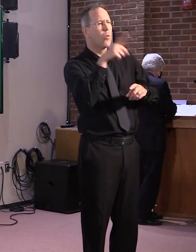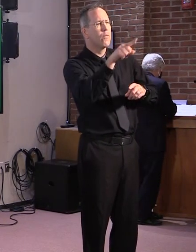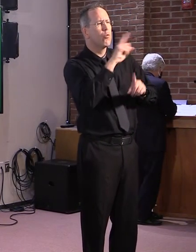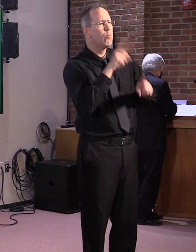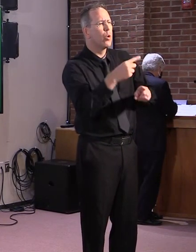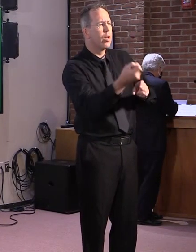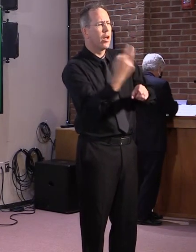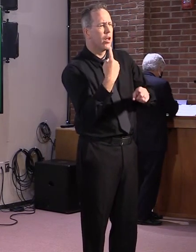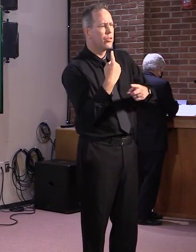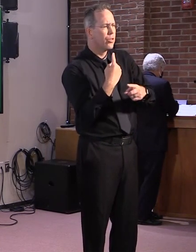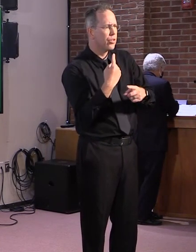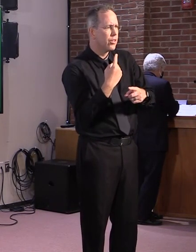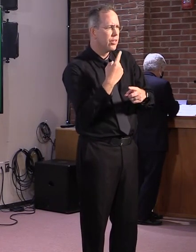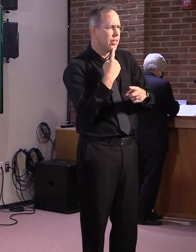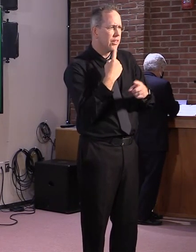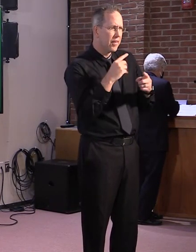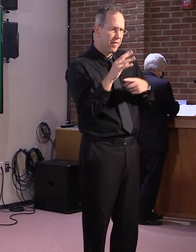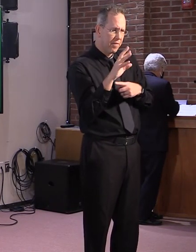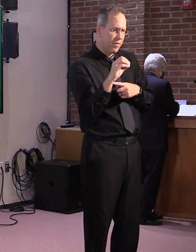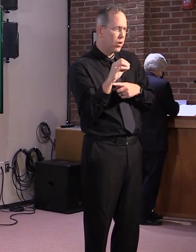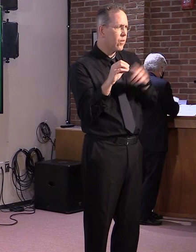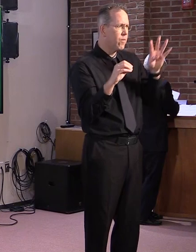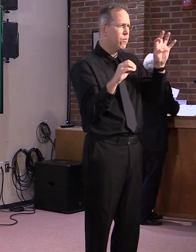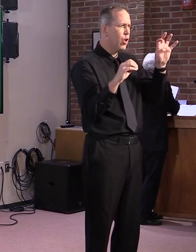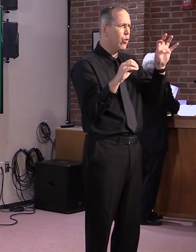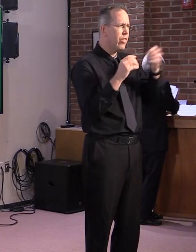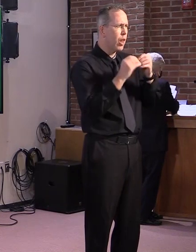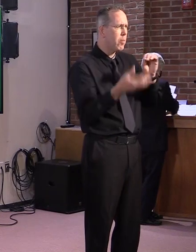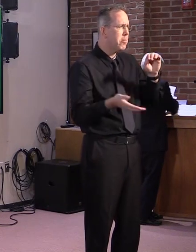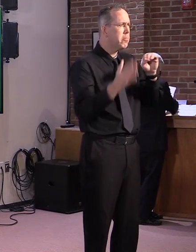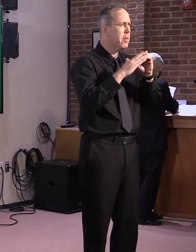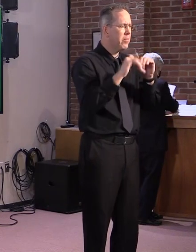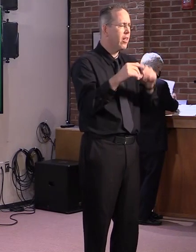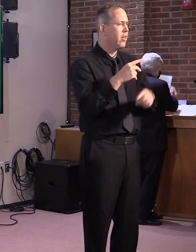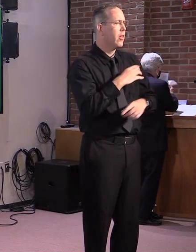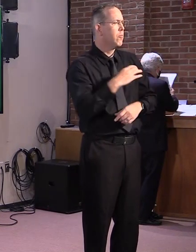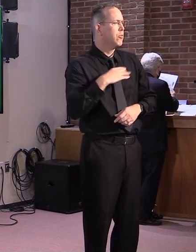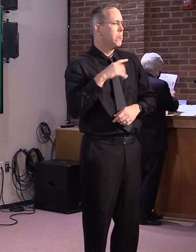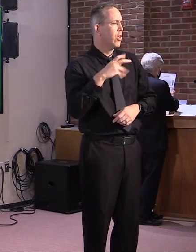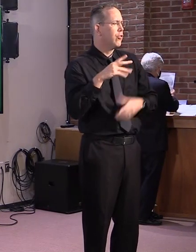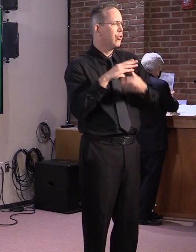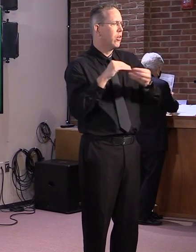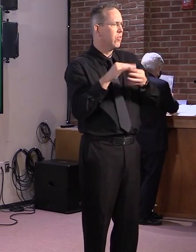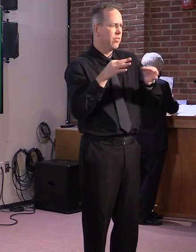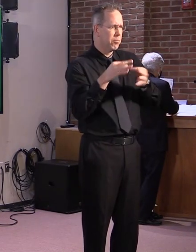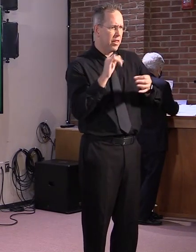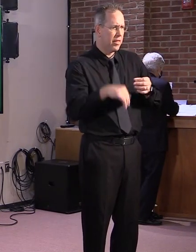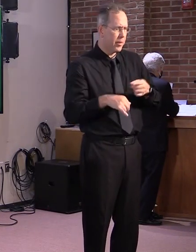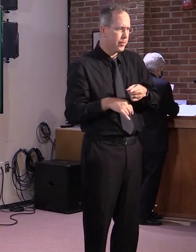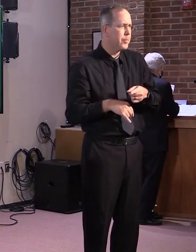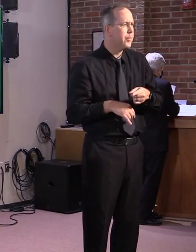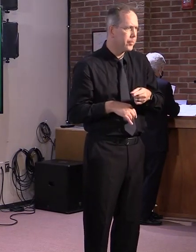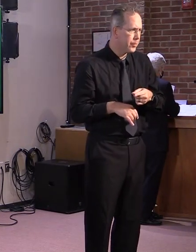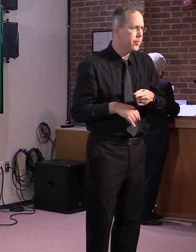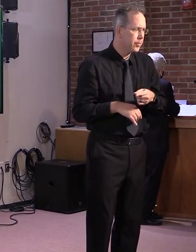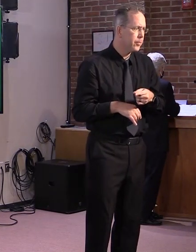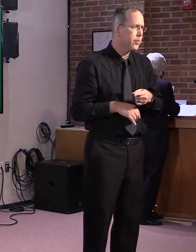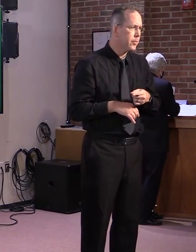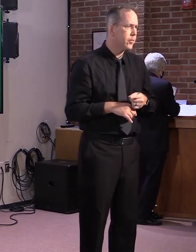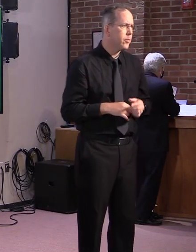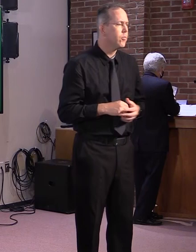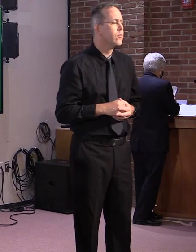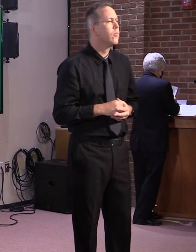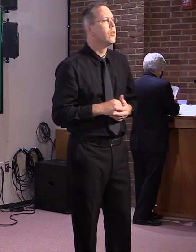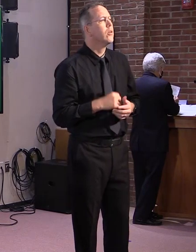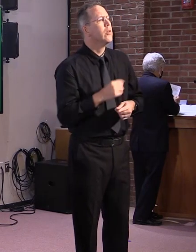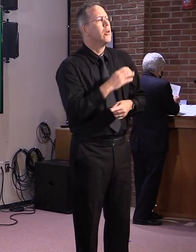monitoring. Commissioner Pichek, could you share that? Yes, thank you, Rebecca. So as of today, actually June 15th,